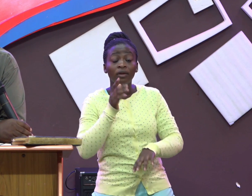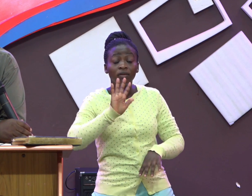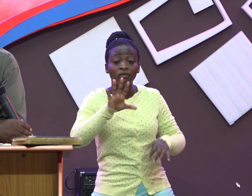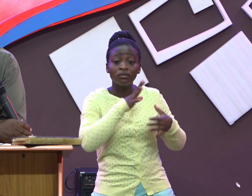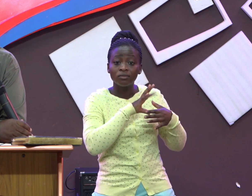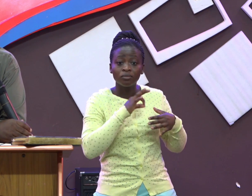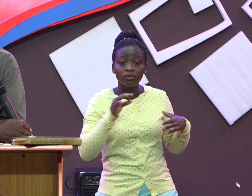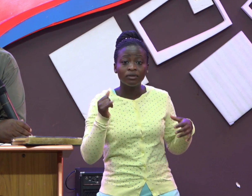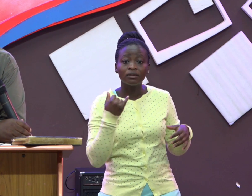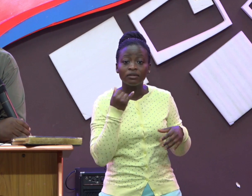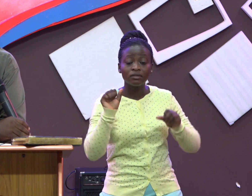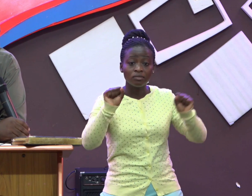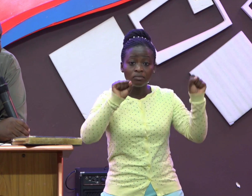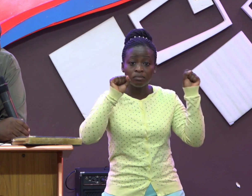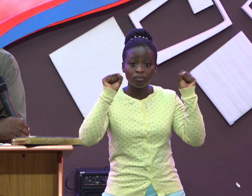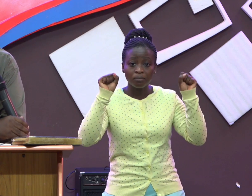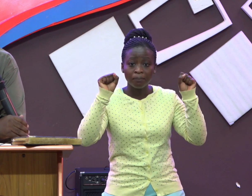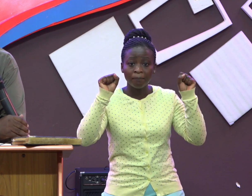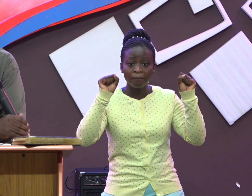When the spirit is strong, it